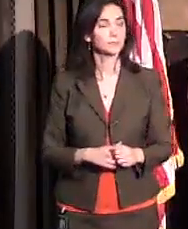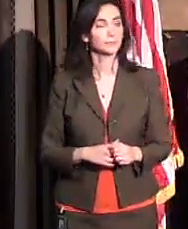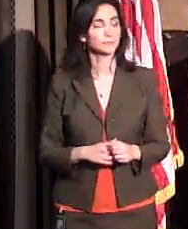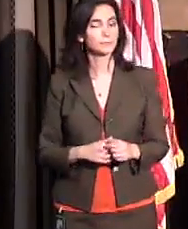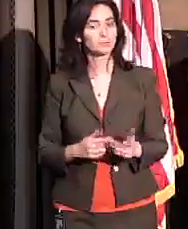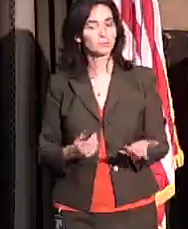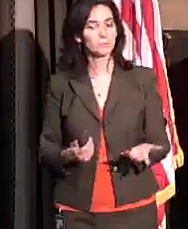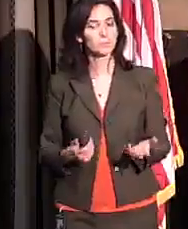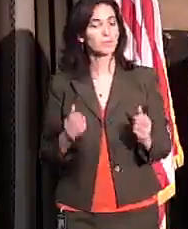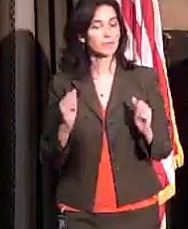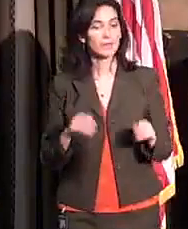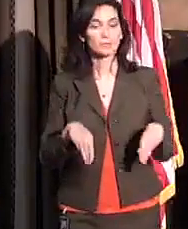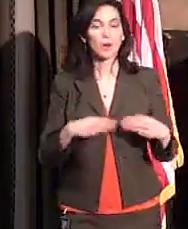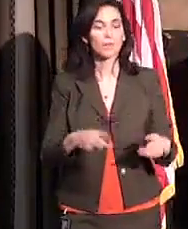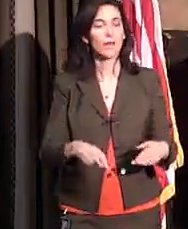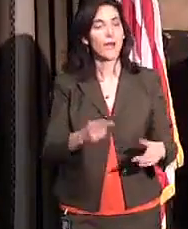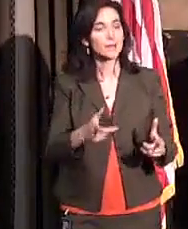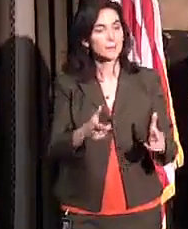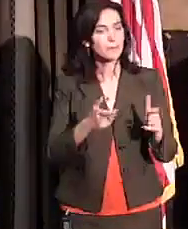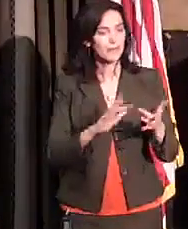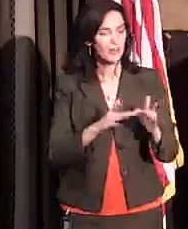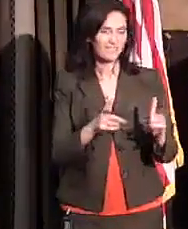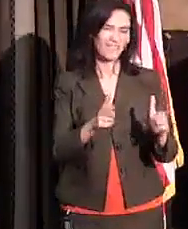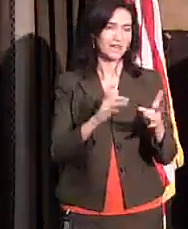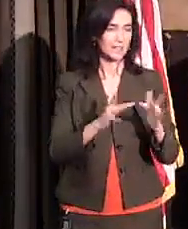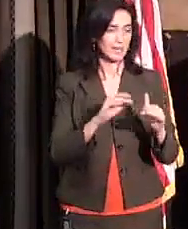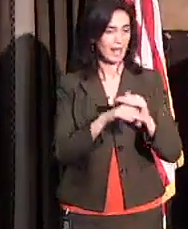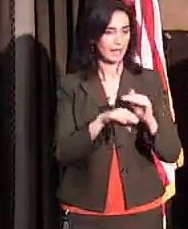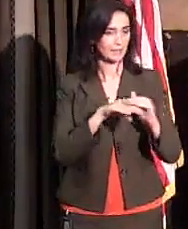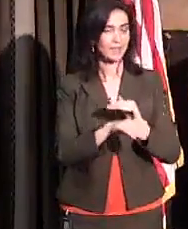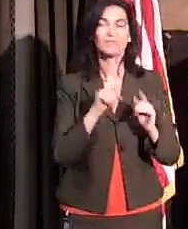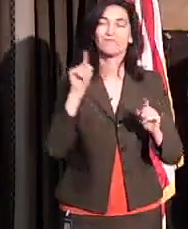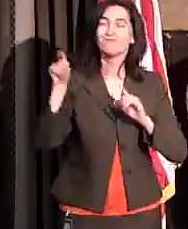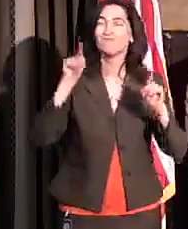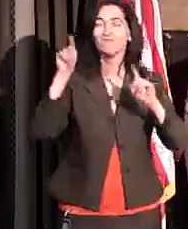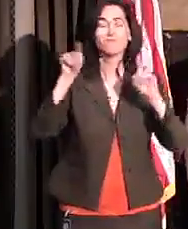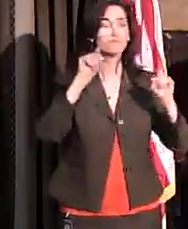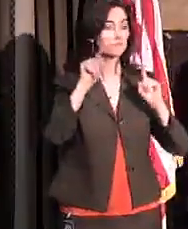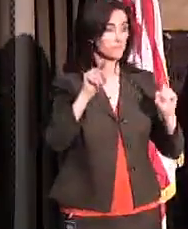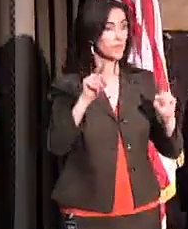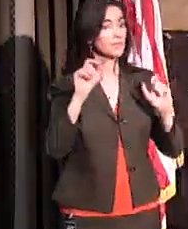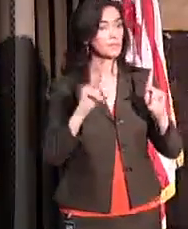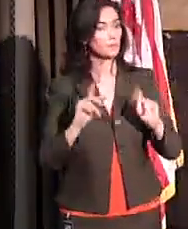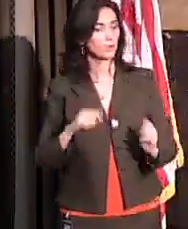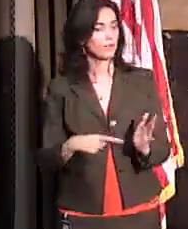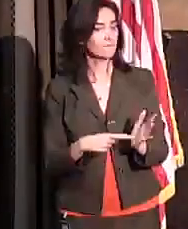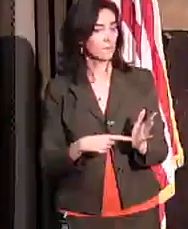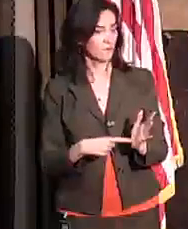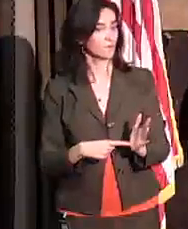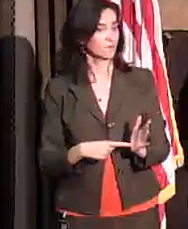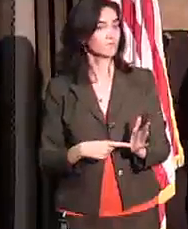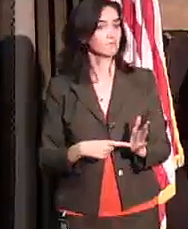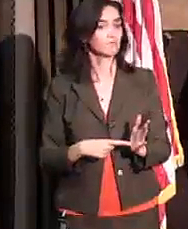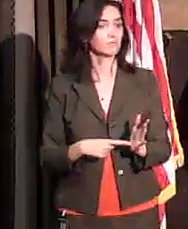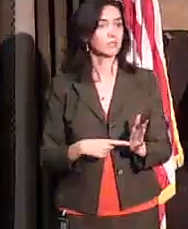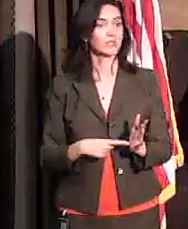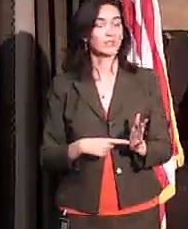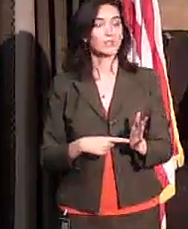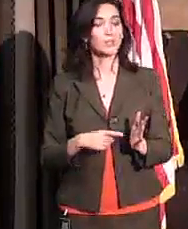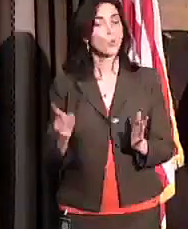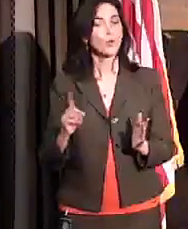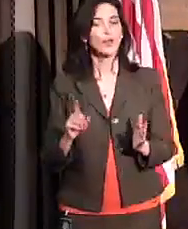broadband, high-speed internet access that is affordable across much of